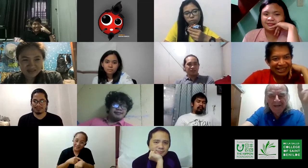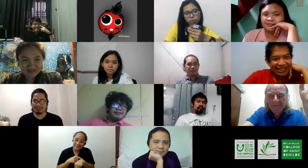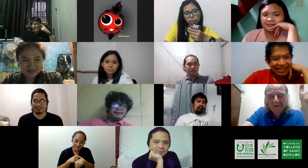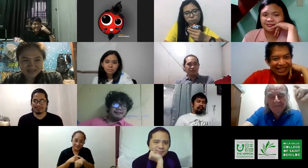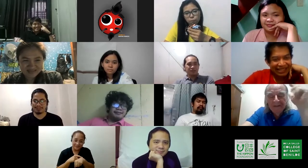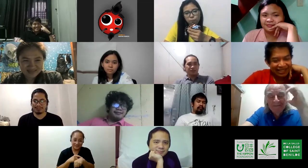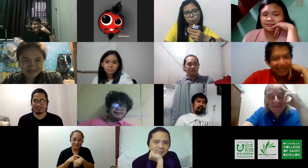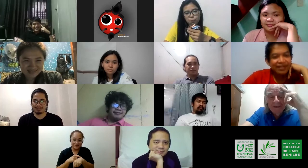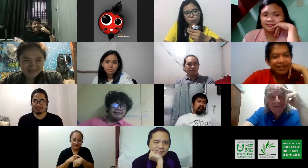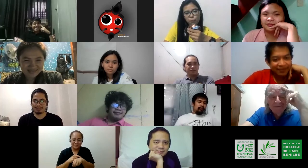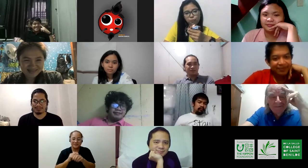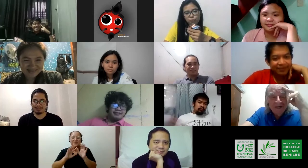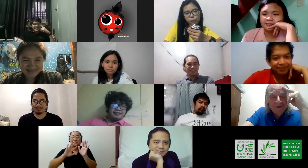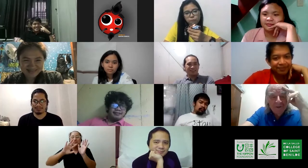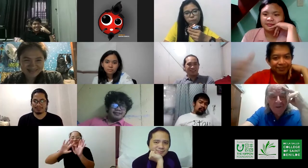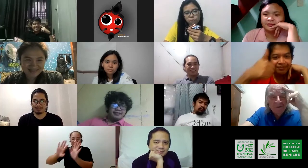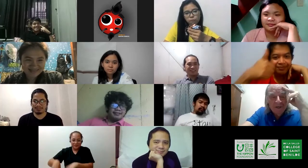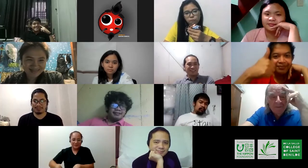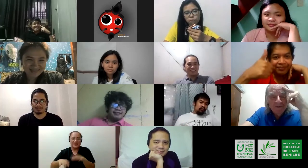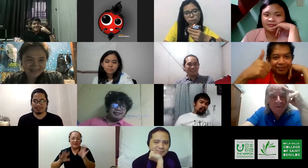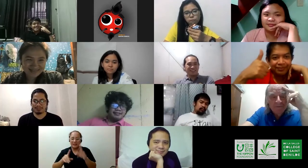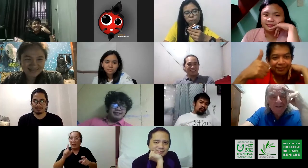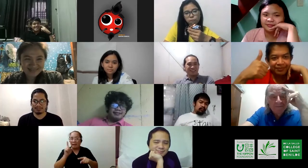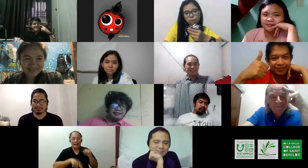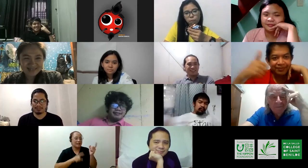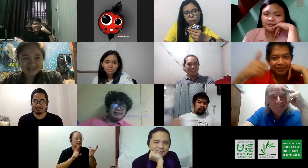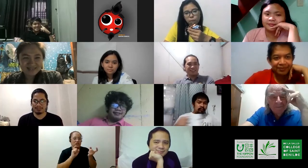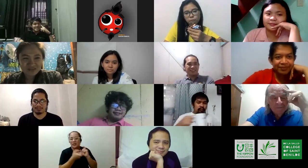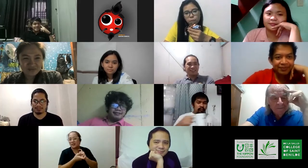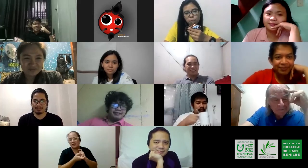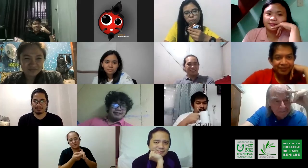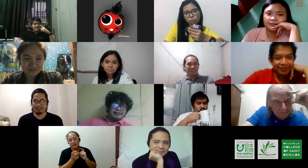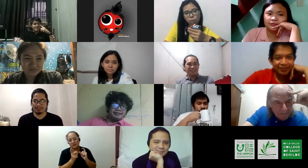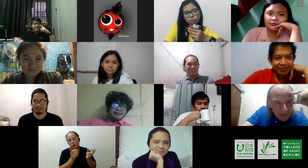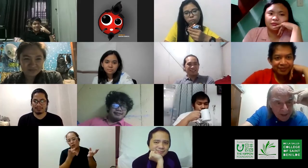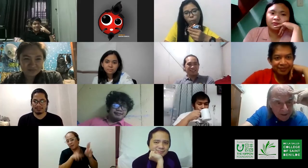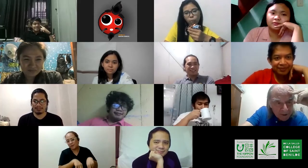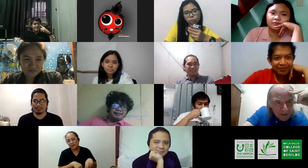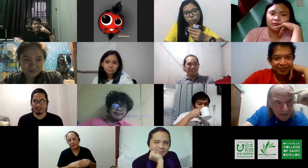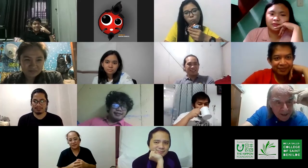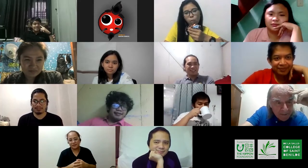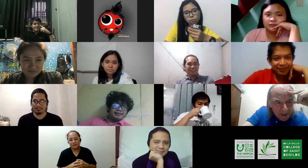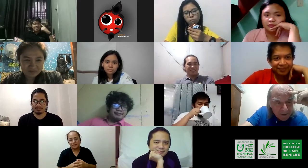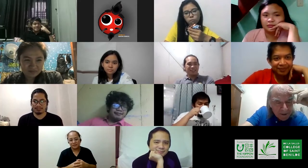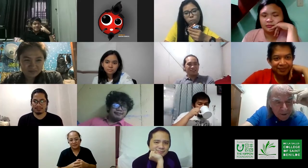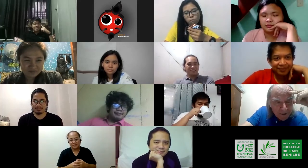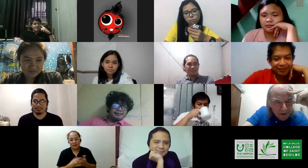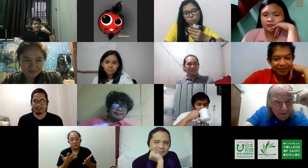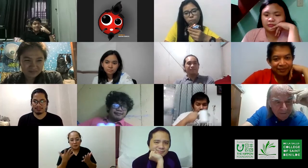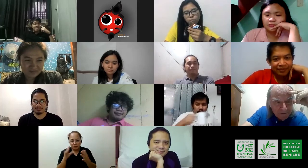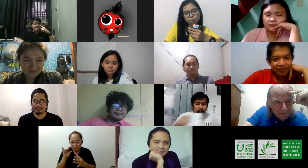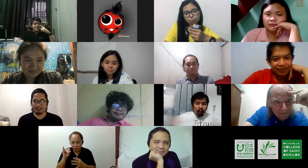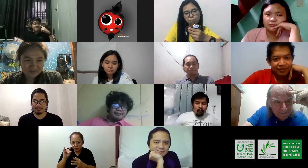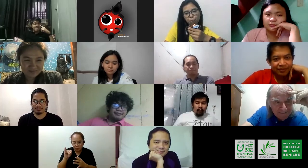Anyway, but, you know, can't change what happened, okay. It looks like Yami is enjoying her food.